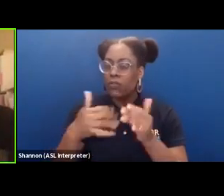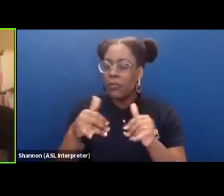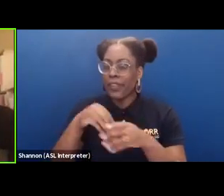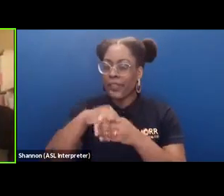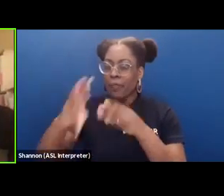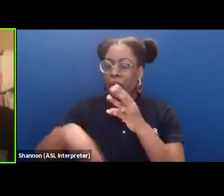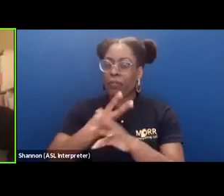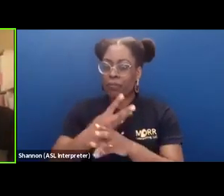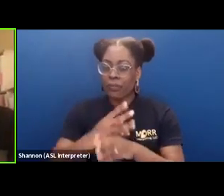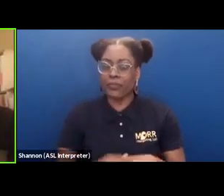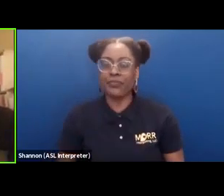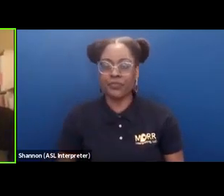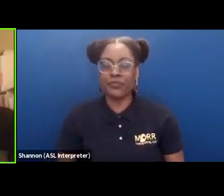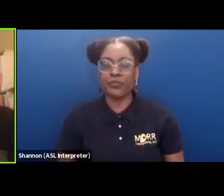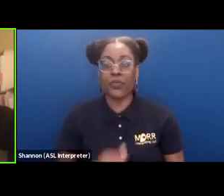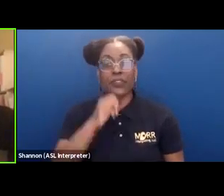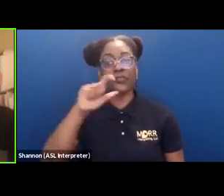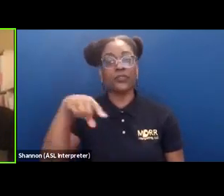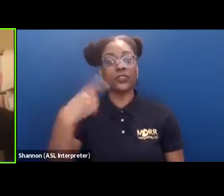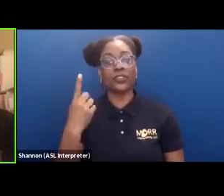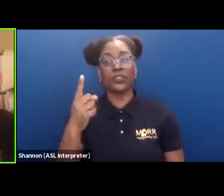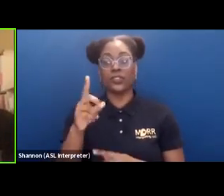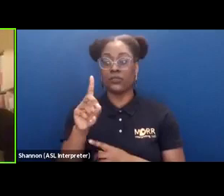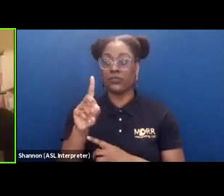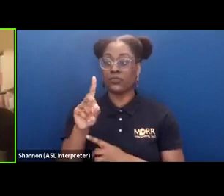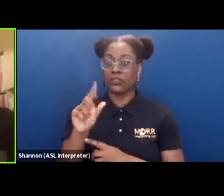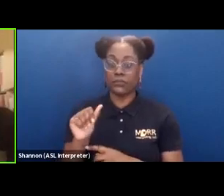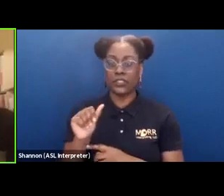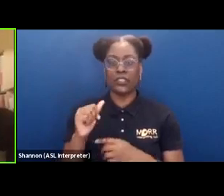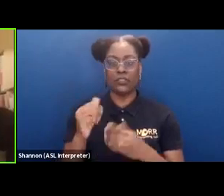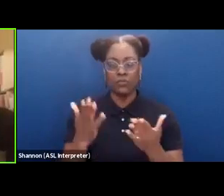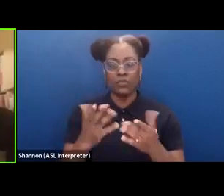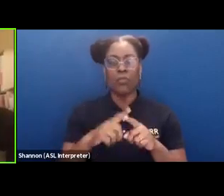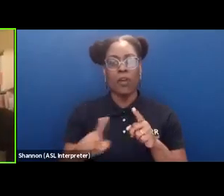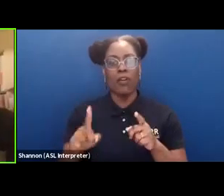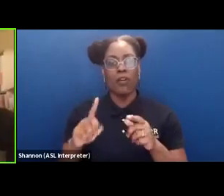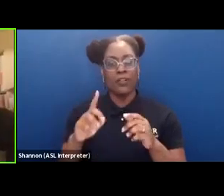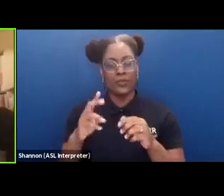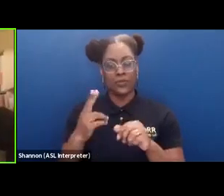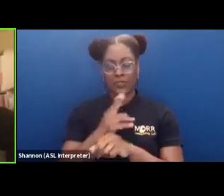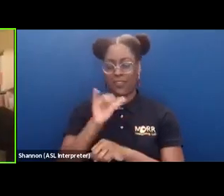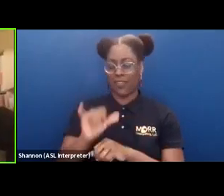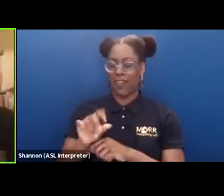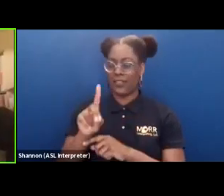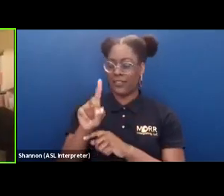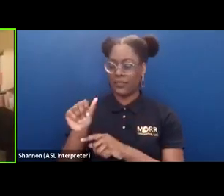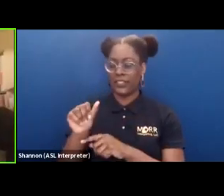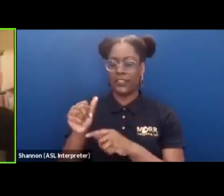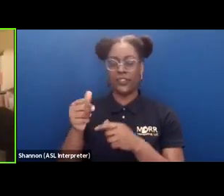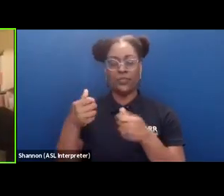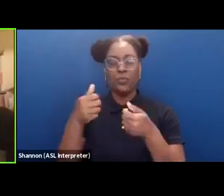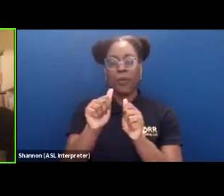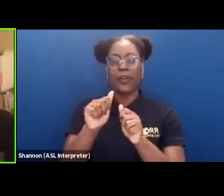disability, but also the creation of disability and using it as a part of war and a